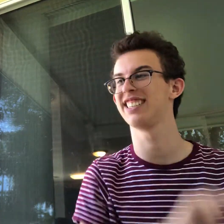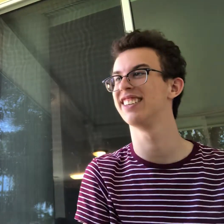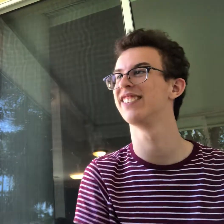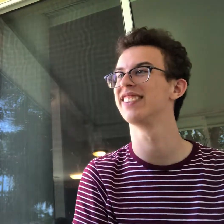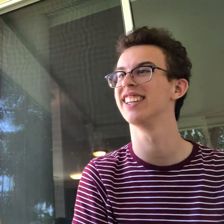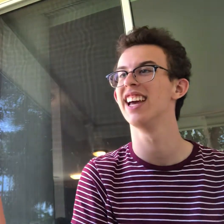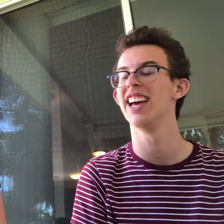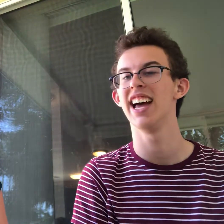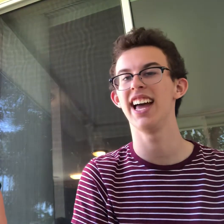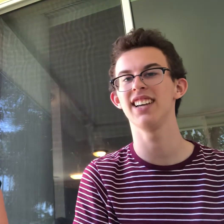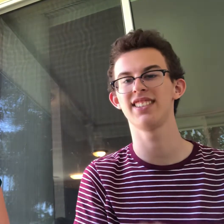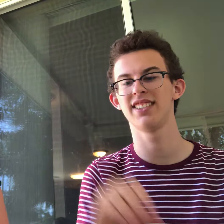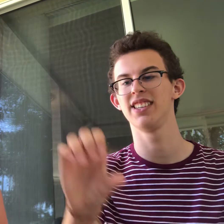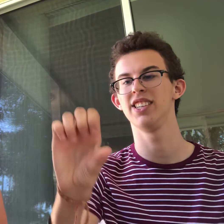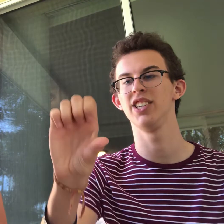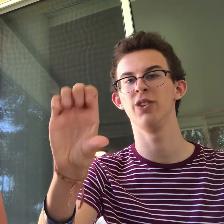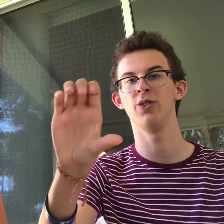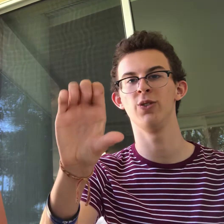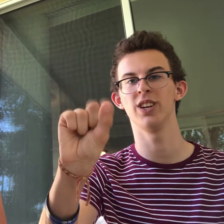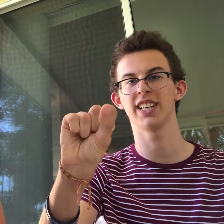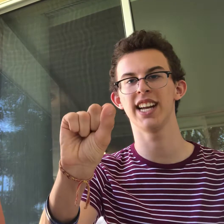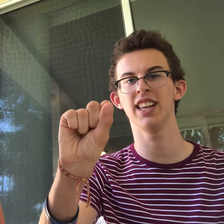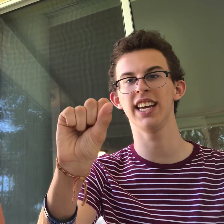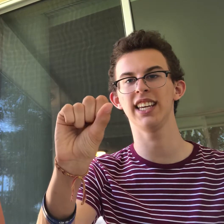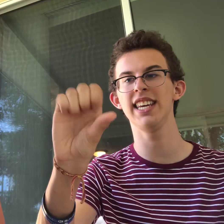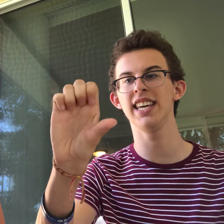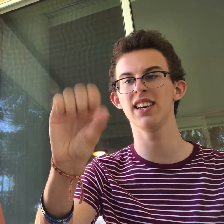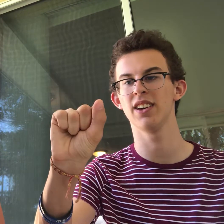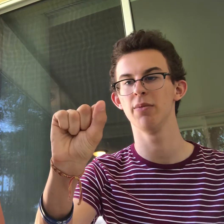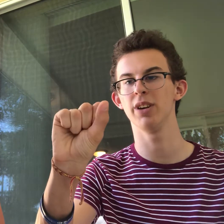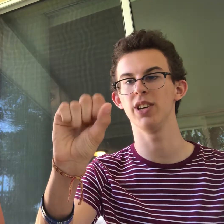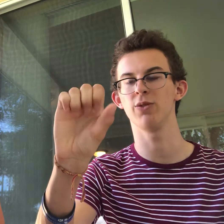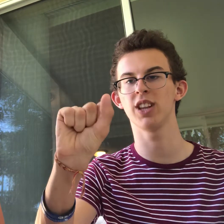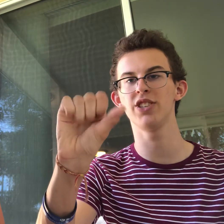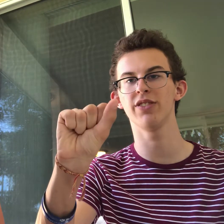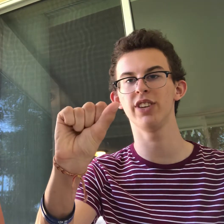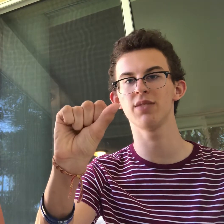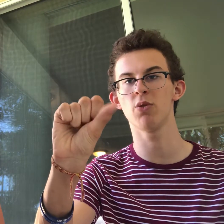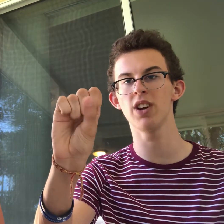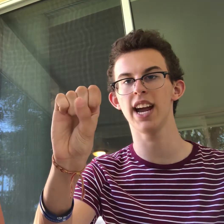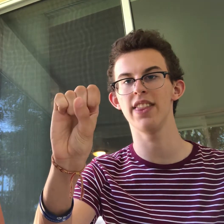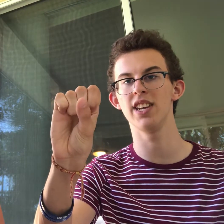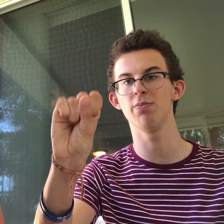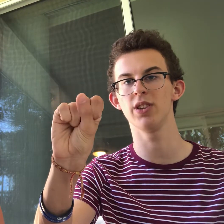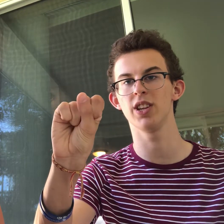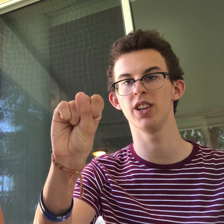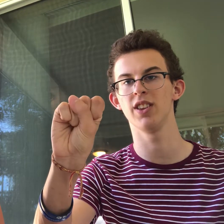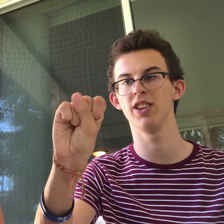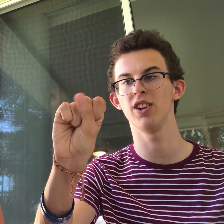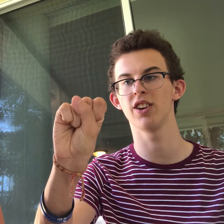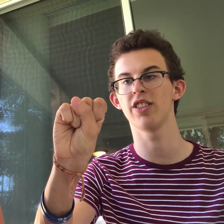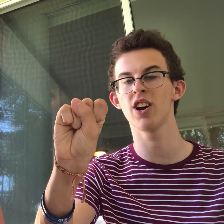Nice. S, you kind of like E, but you clench your fist more, and then you put your